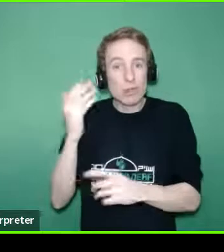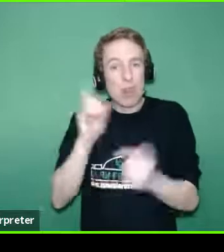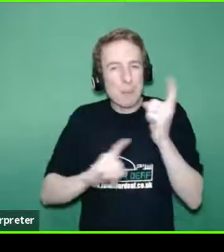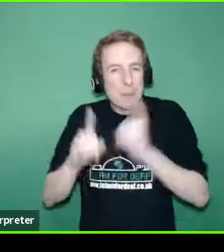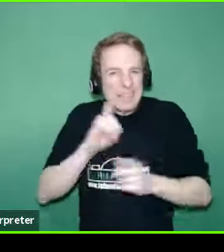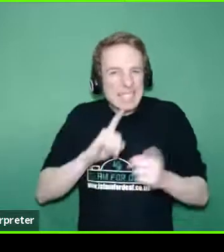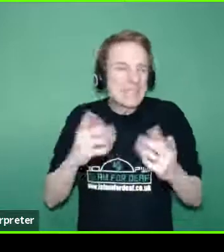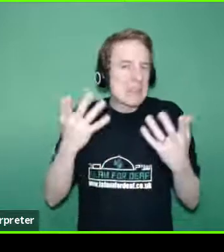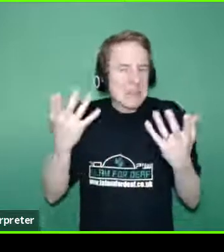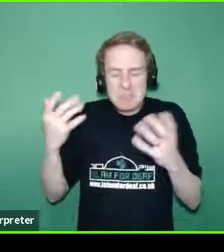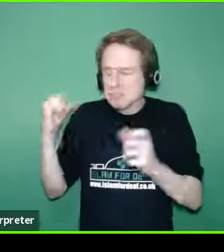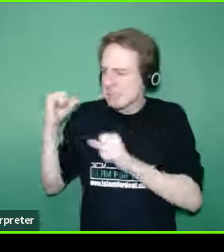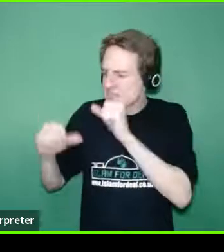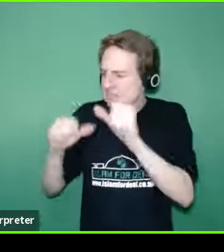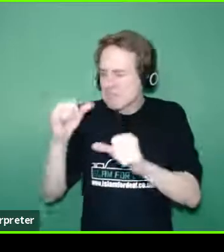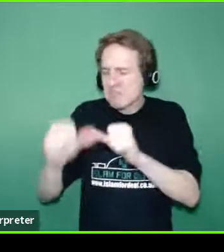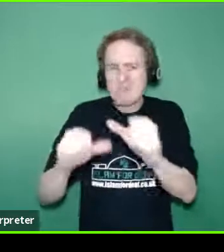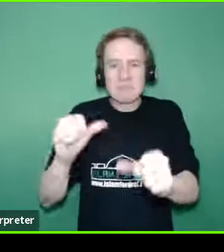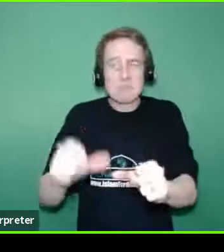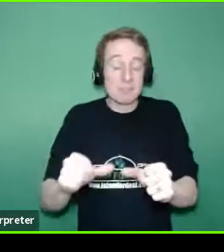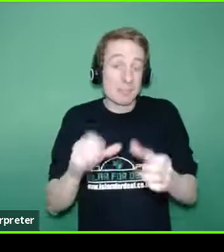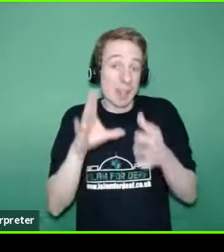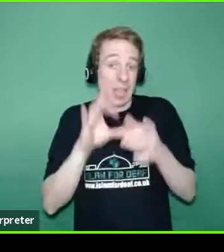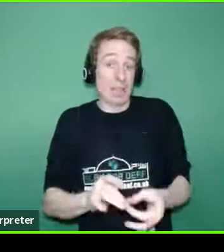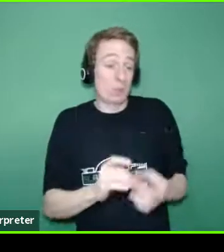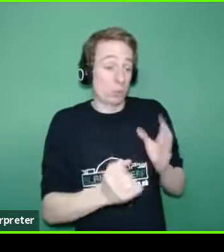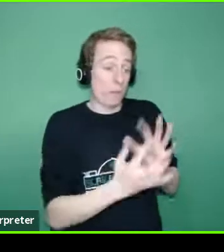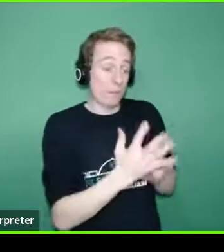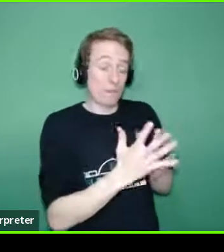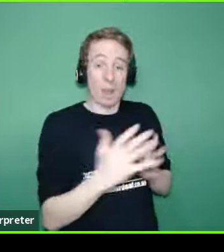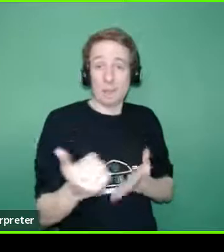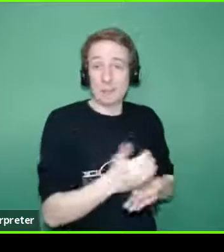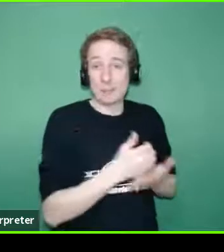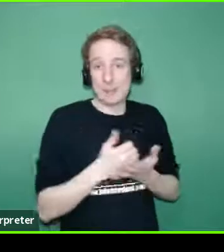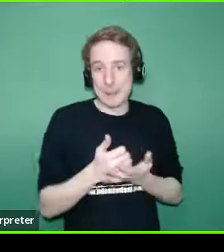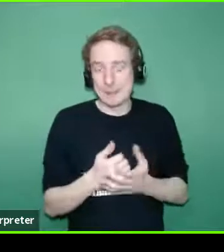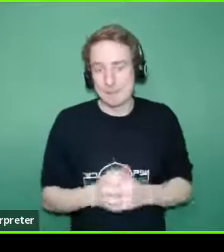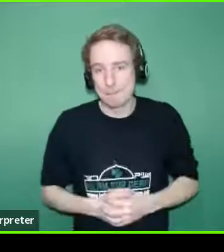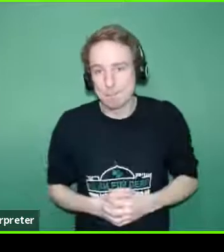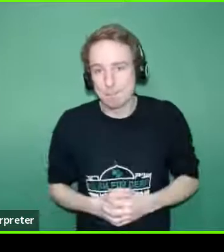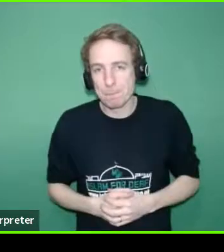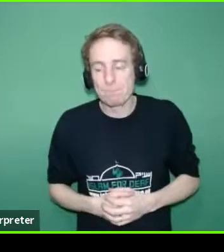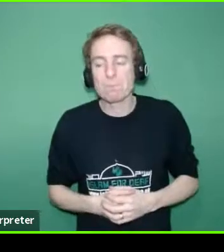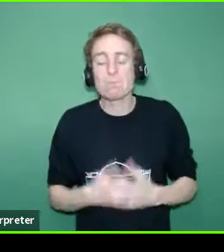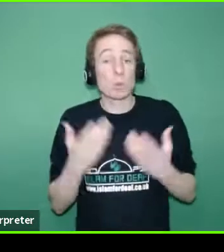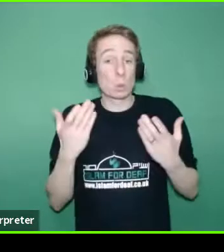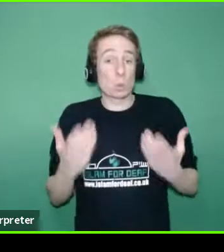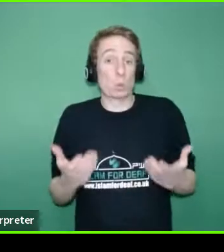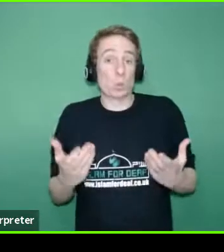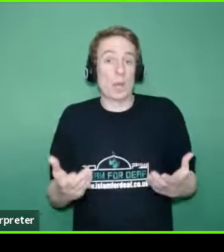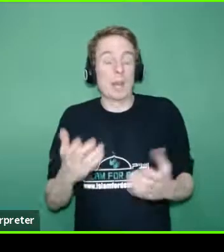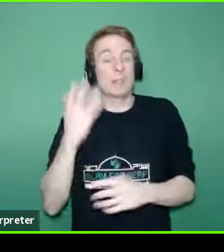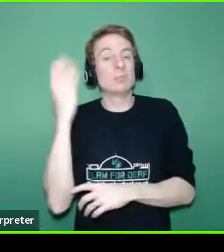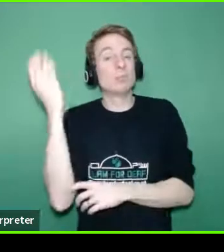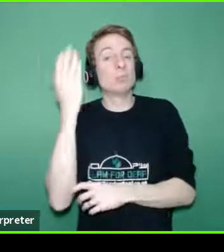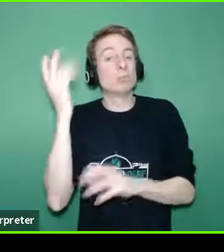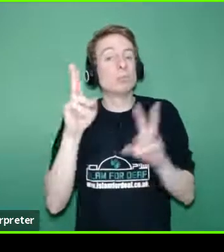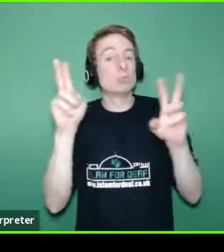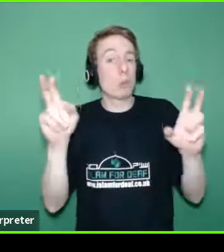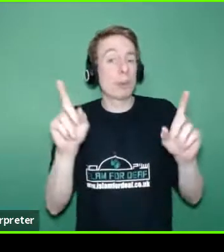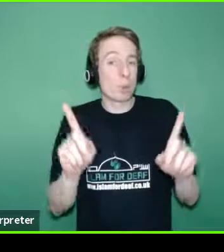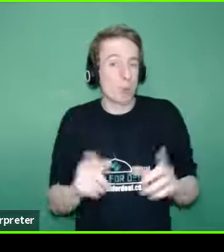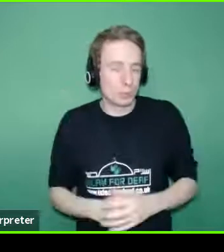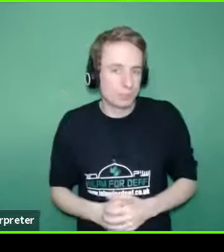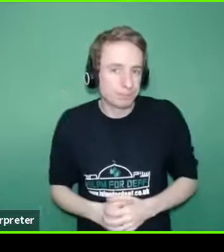meetings relating to safeguarding against the fire. And today we have a special topic for